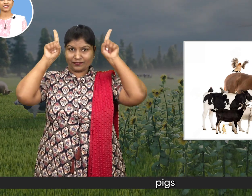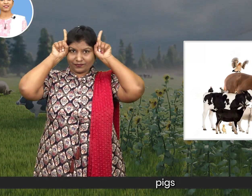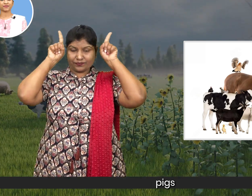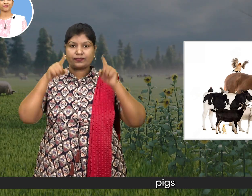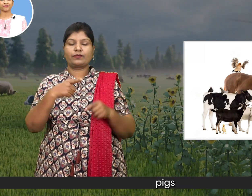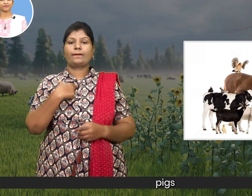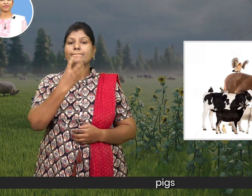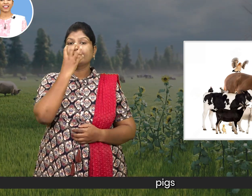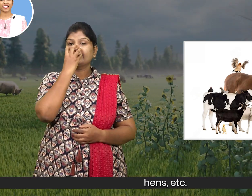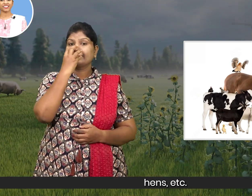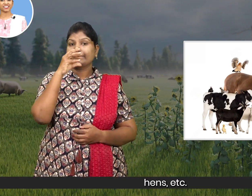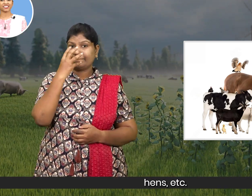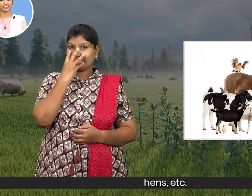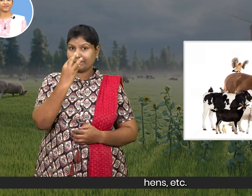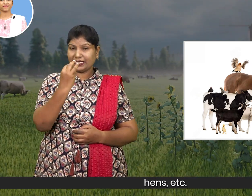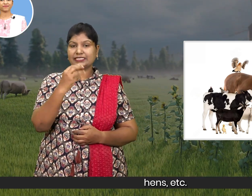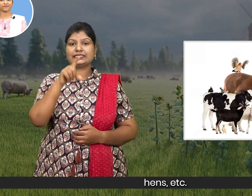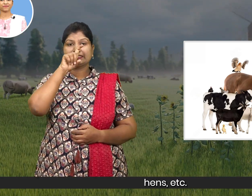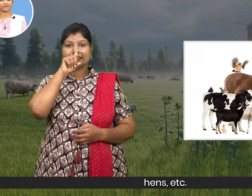pigs, hens,